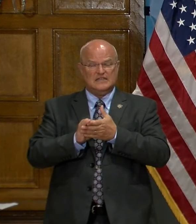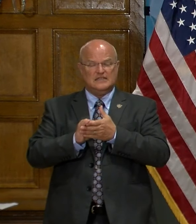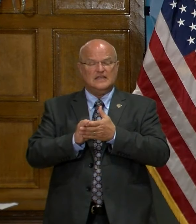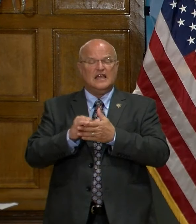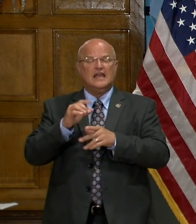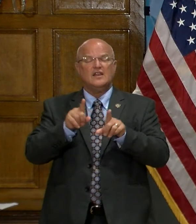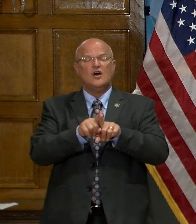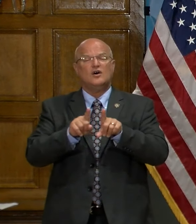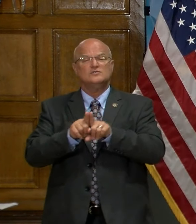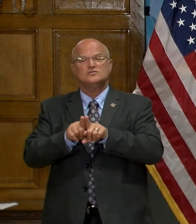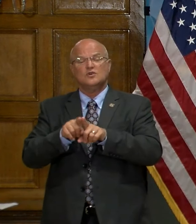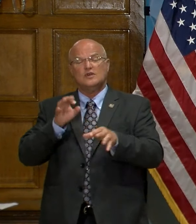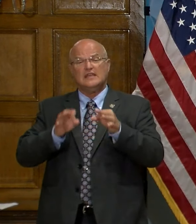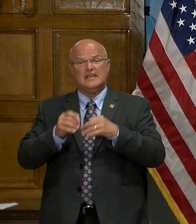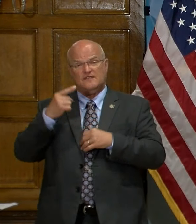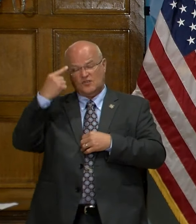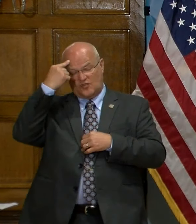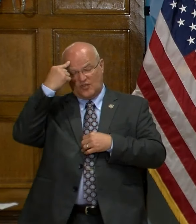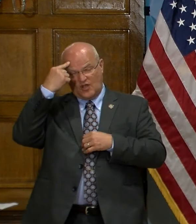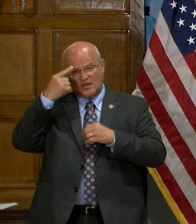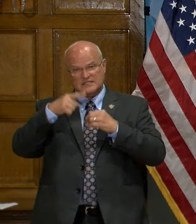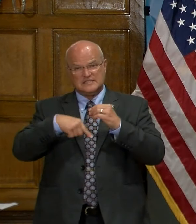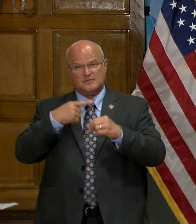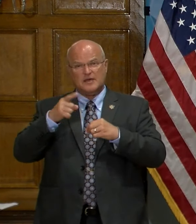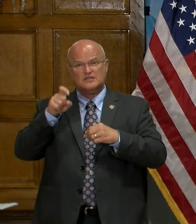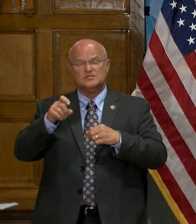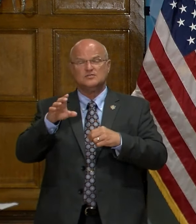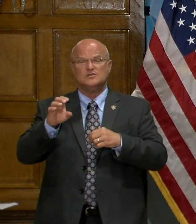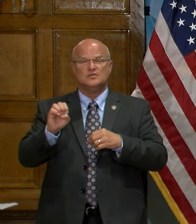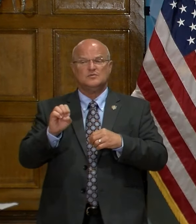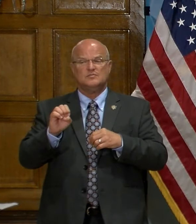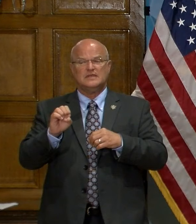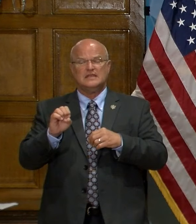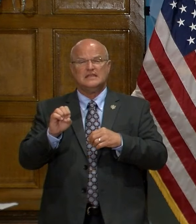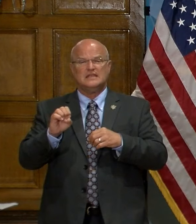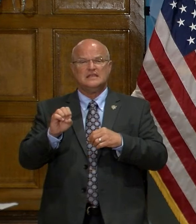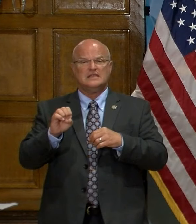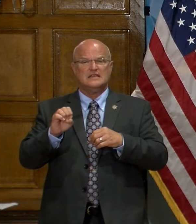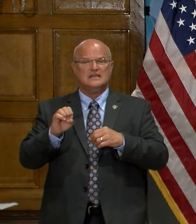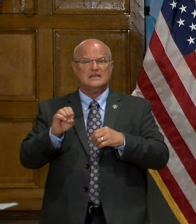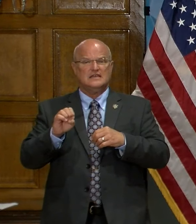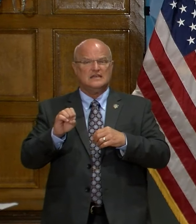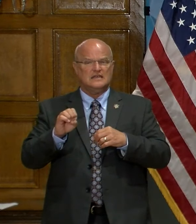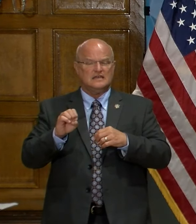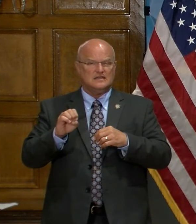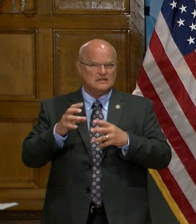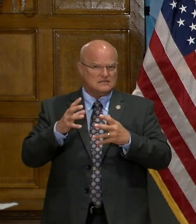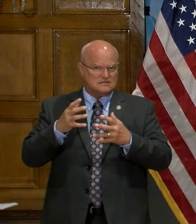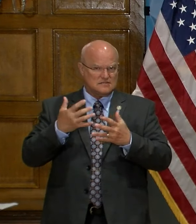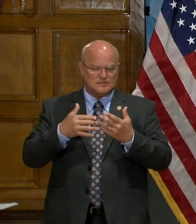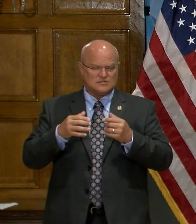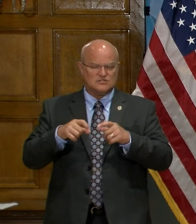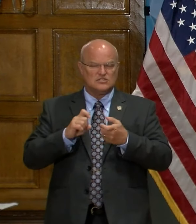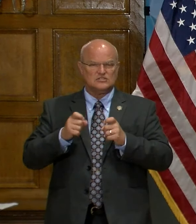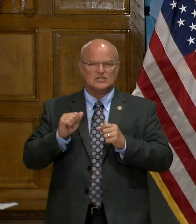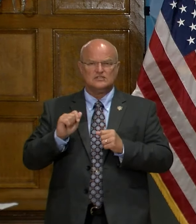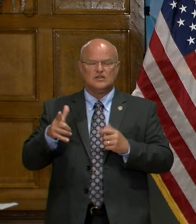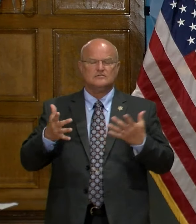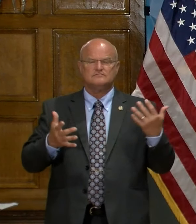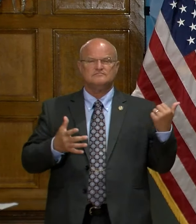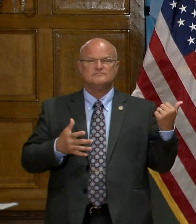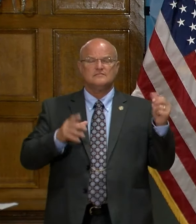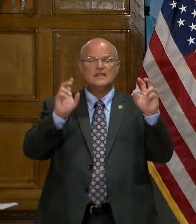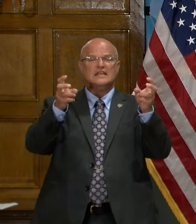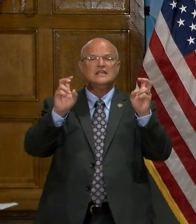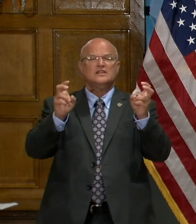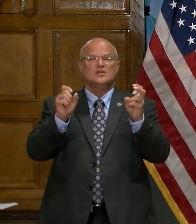that, and also if your thoughts on whether there should be a mandate statewide has changed at all?